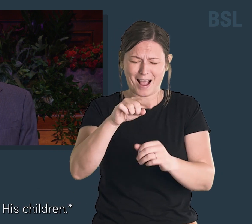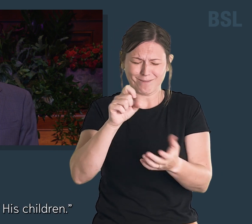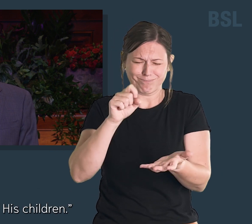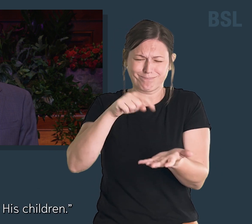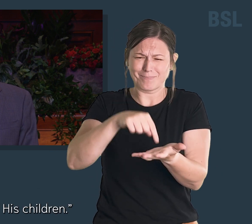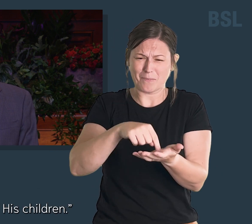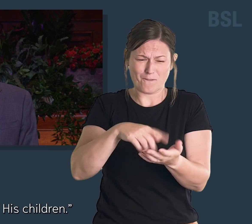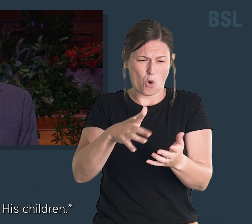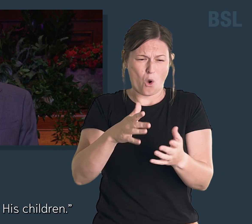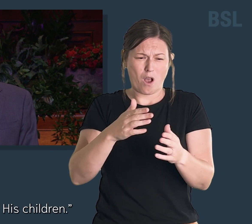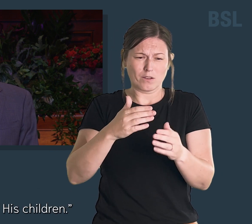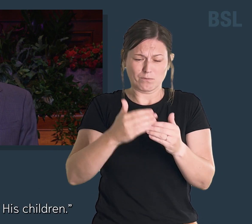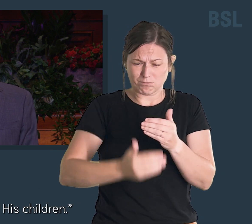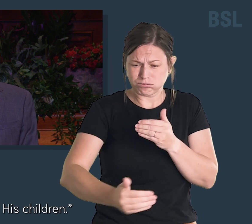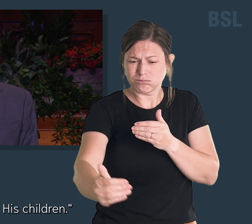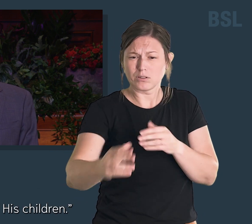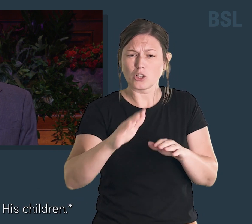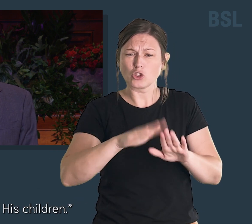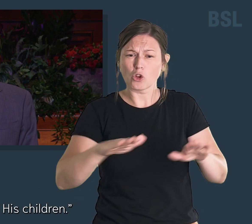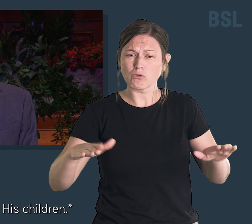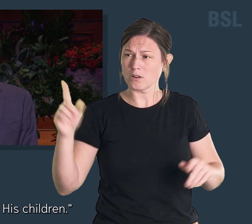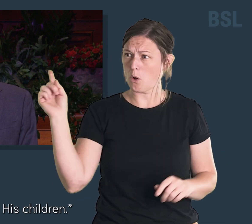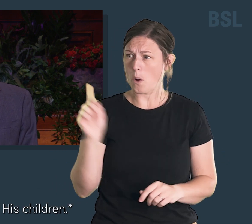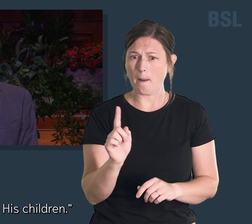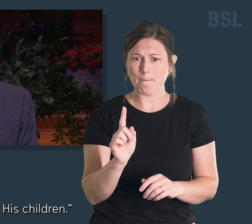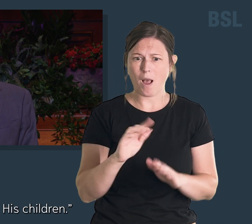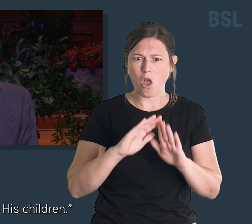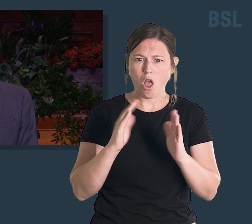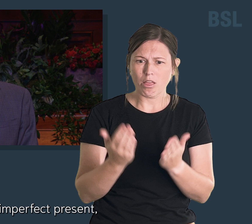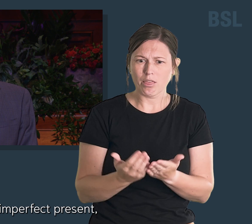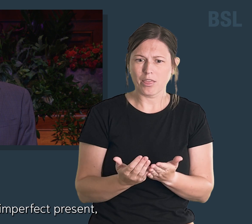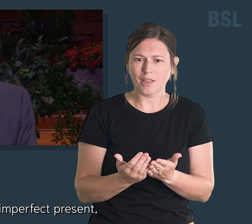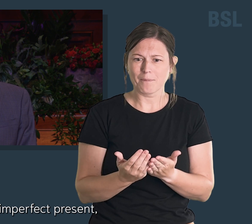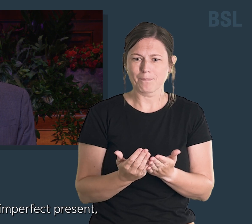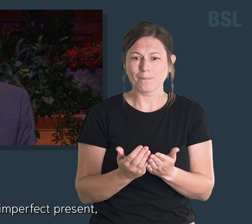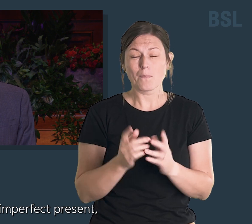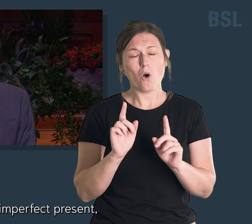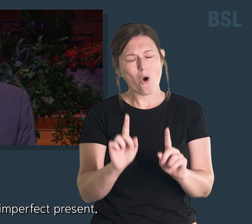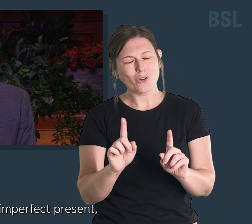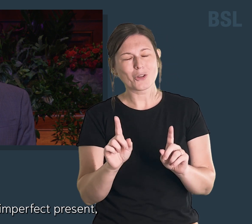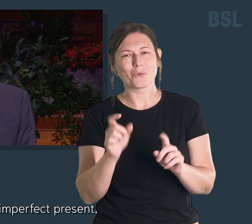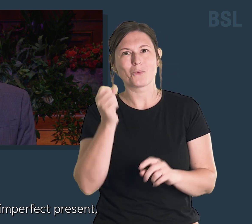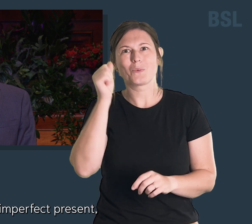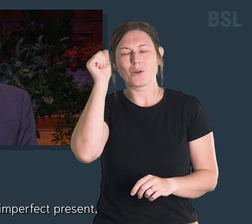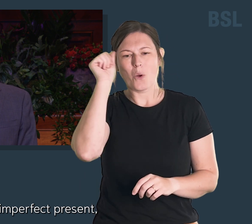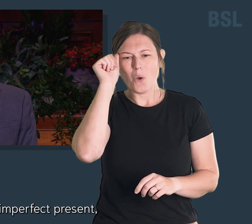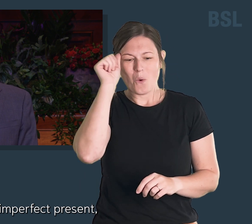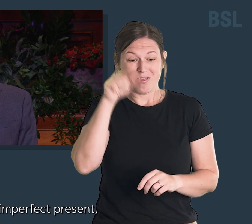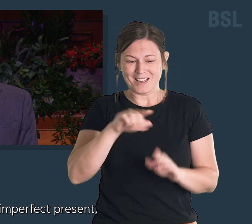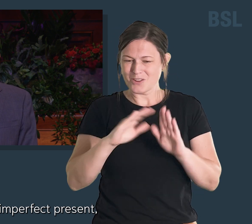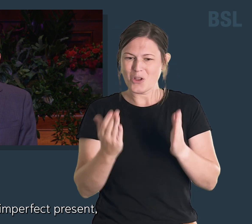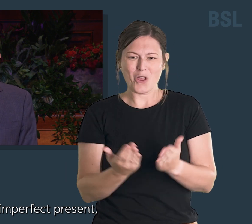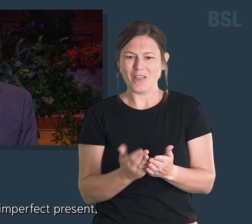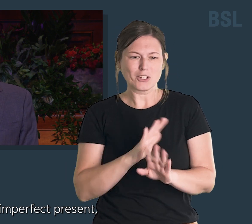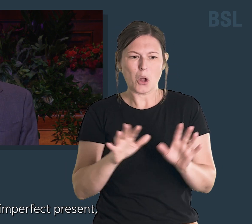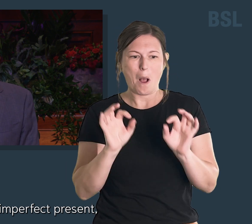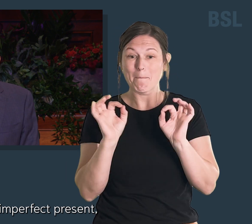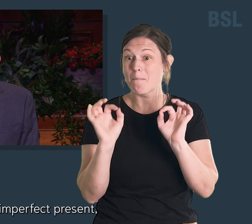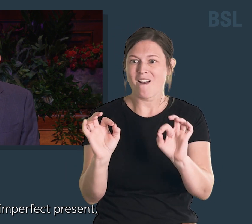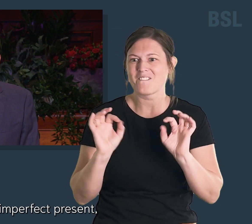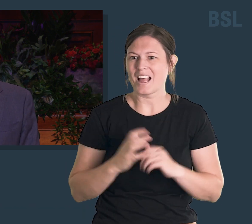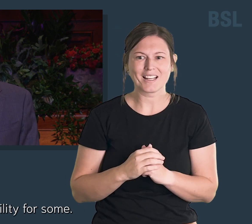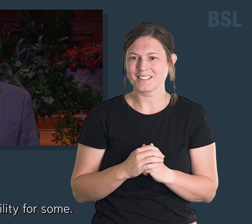the Creator's plan for the eternal destiny of His children. At the same time, we recognize that in the imperfect